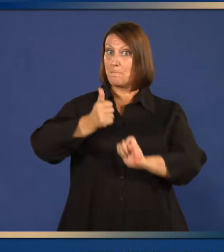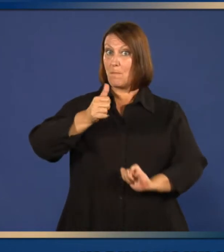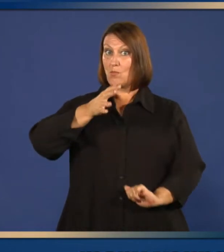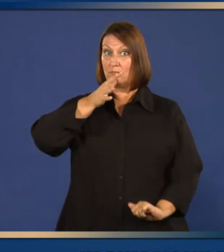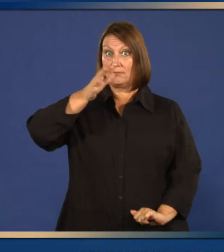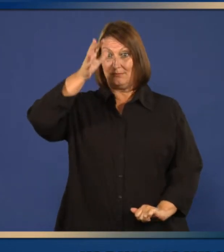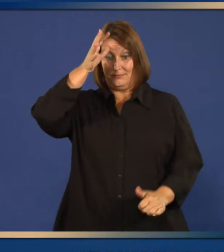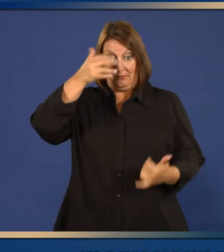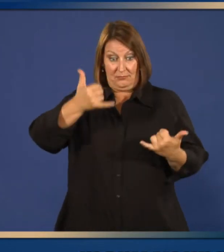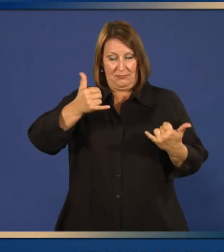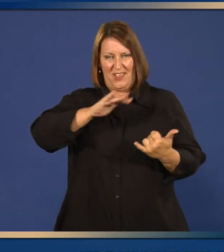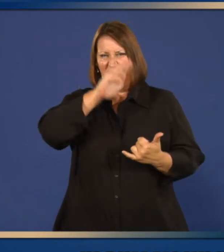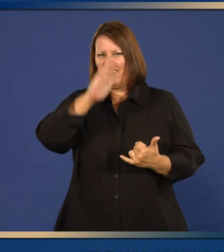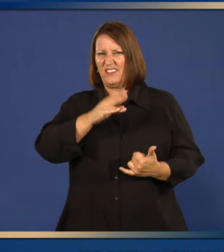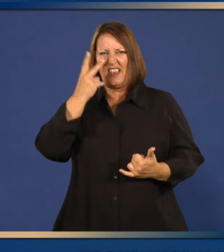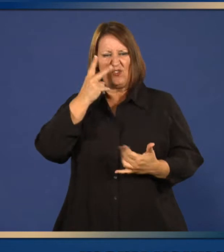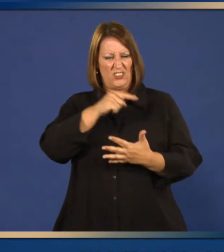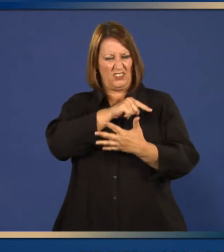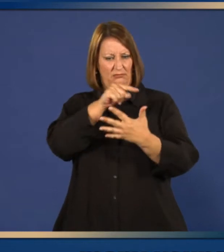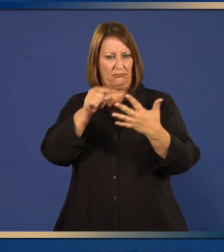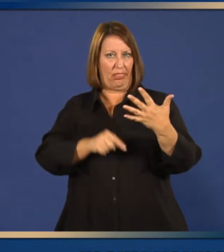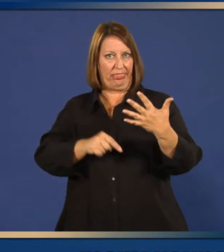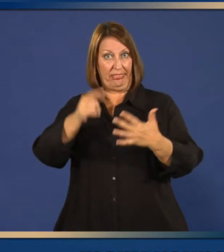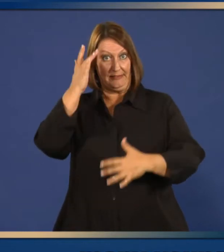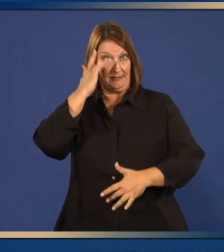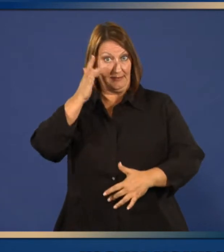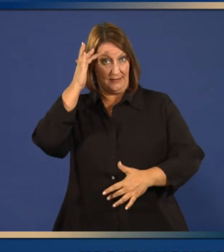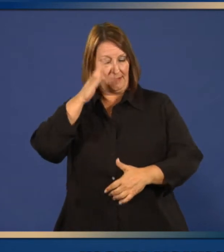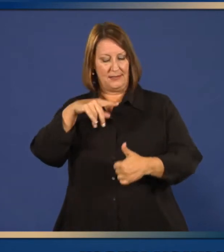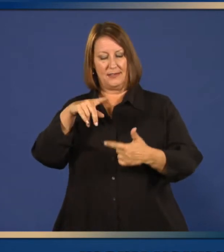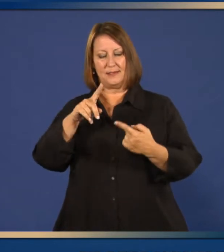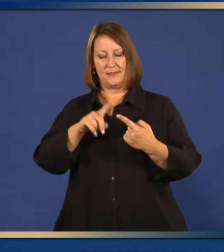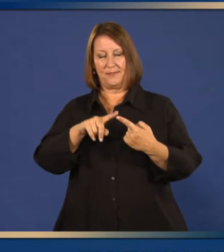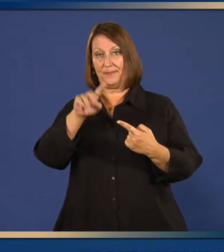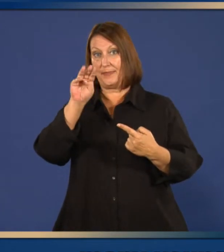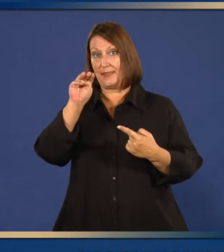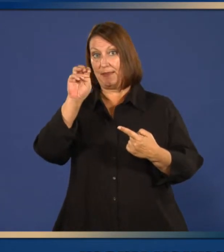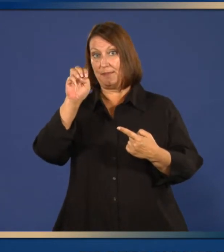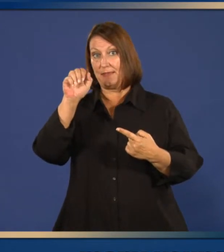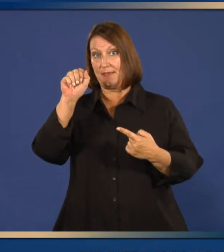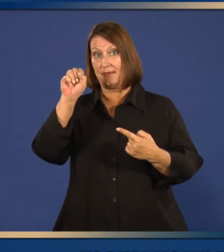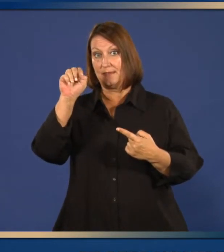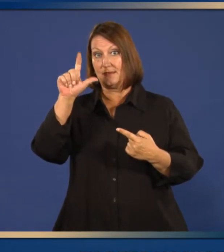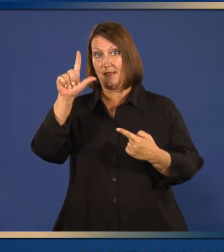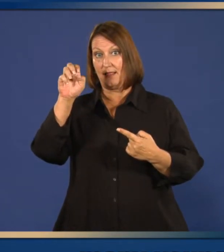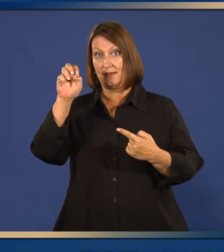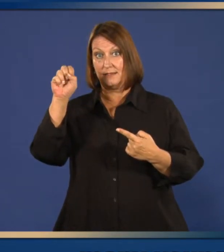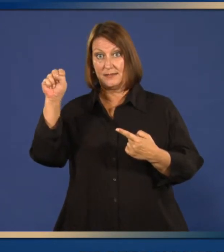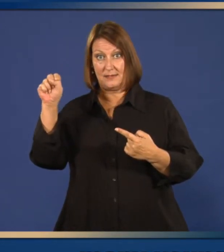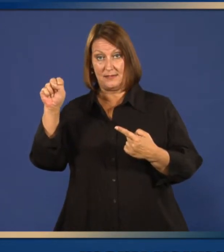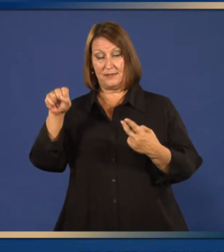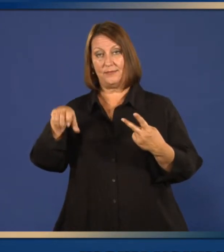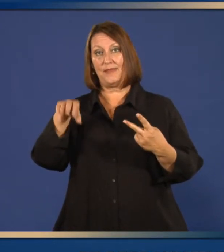a case of one of these illnesses. But measles,